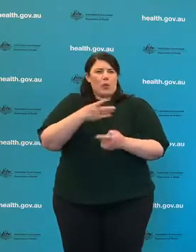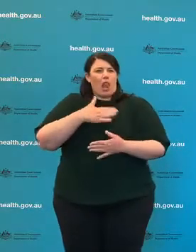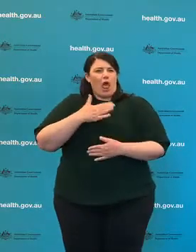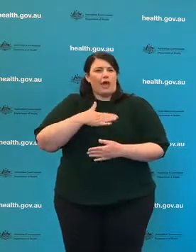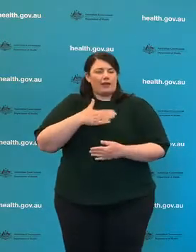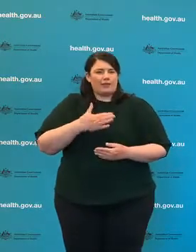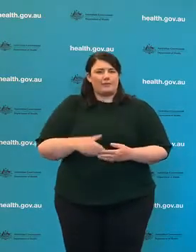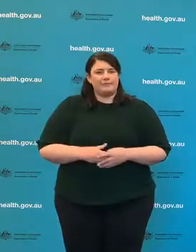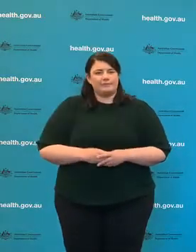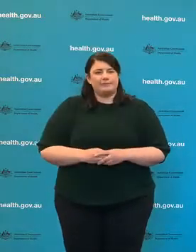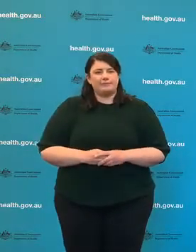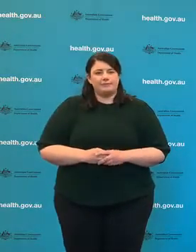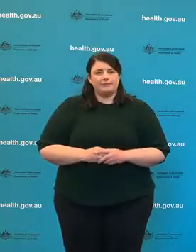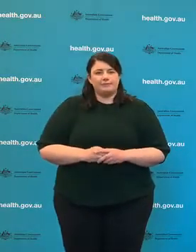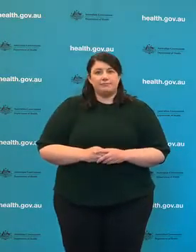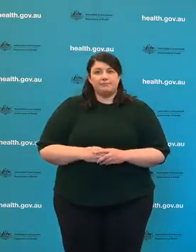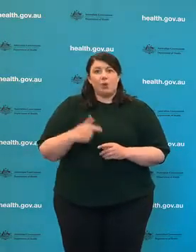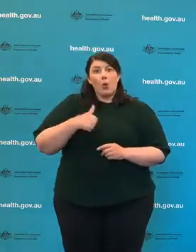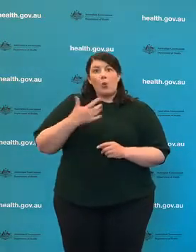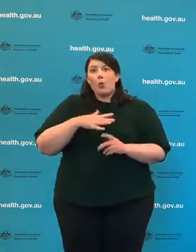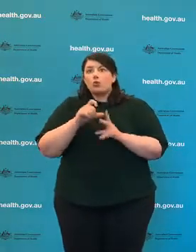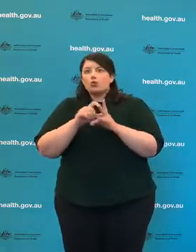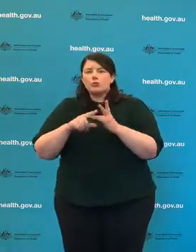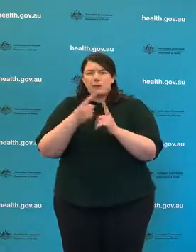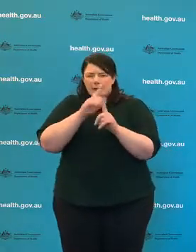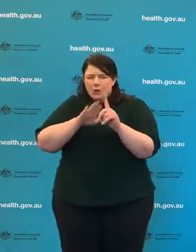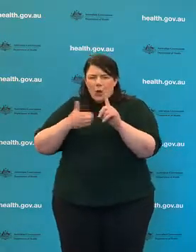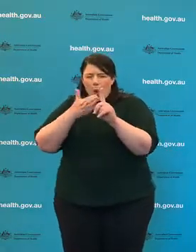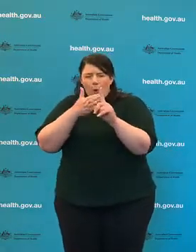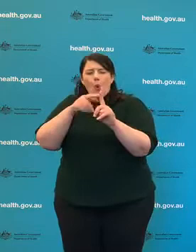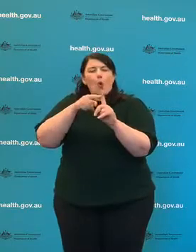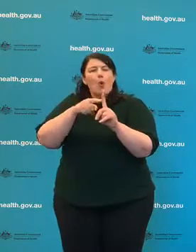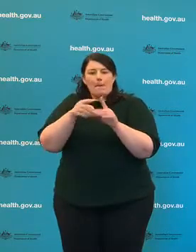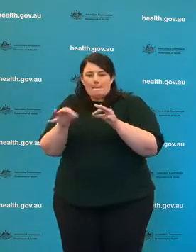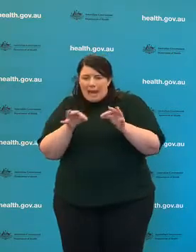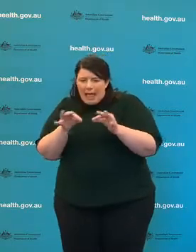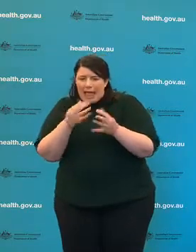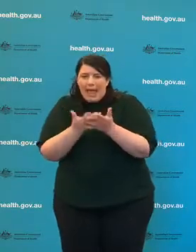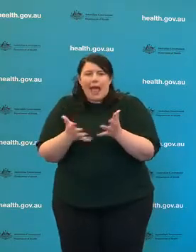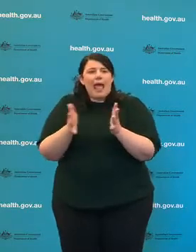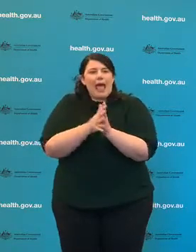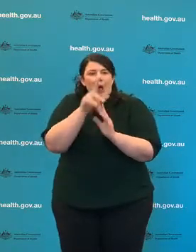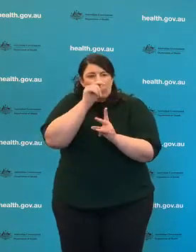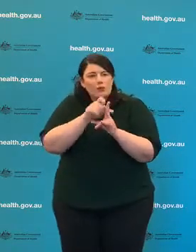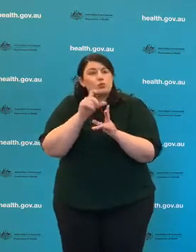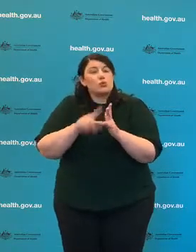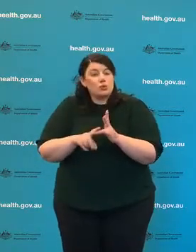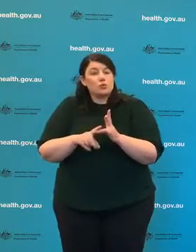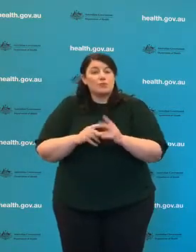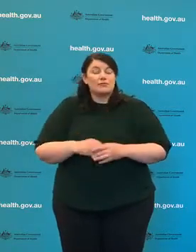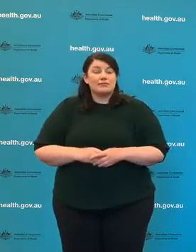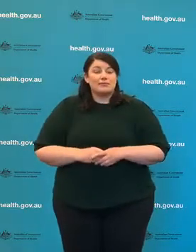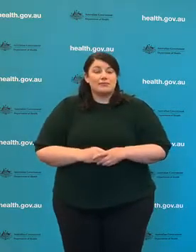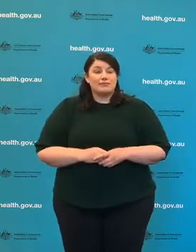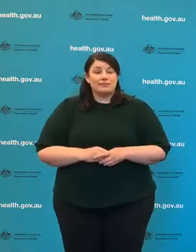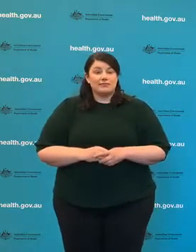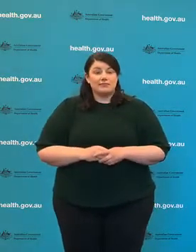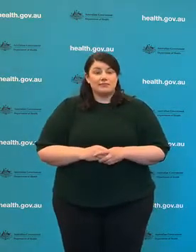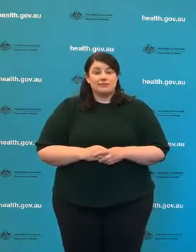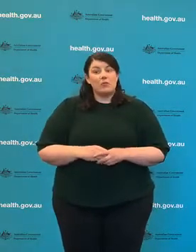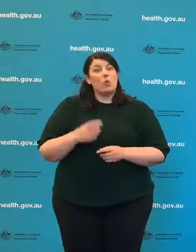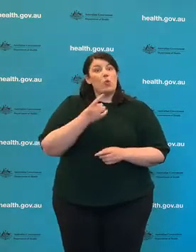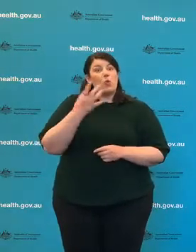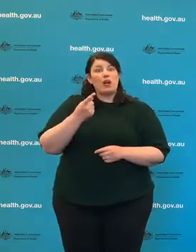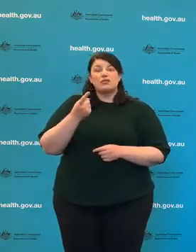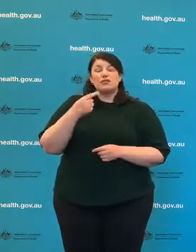Set yourself achievable goals. One of the simplest things you can do in the morning, and this was said to me once at a leadership